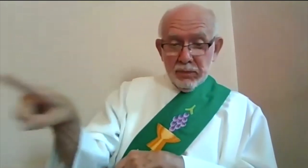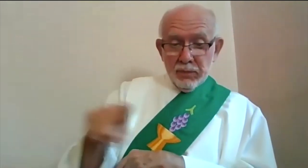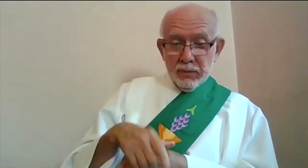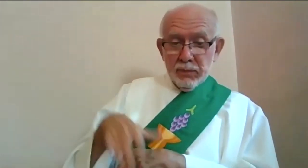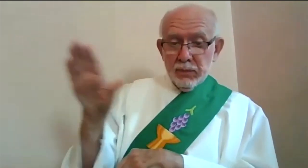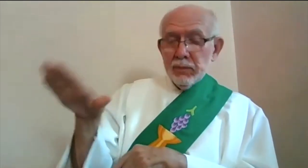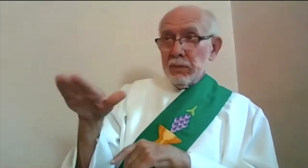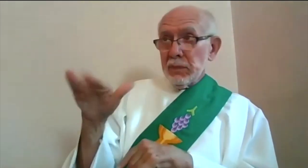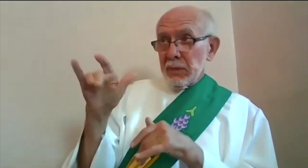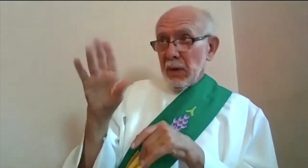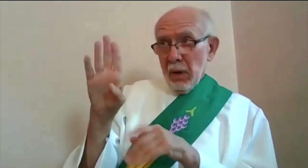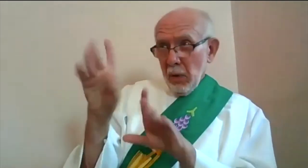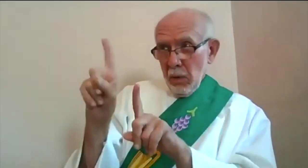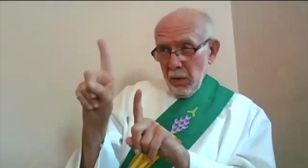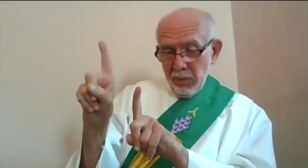He said to them,